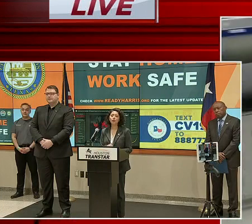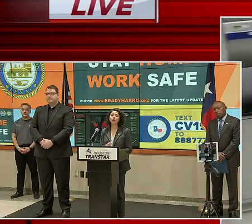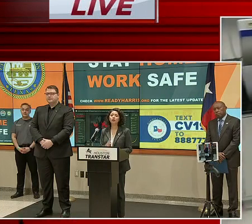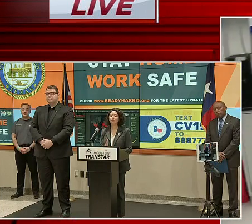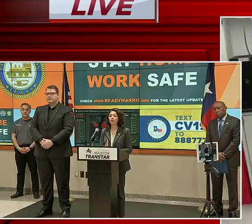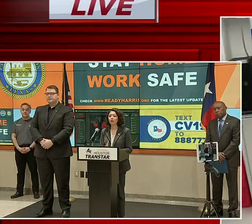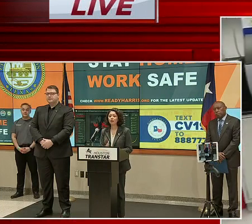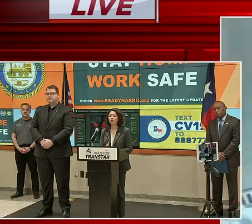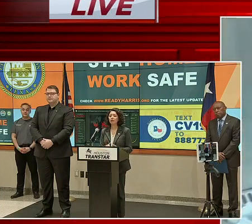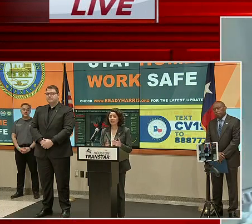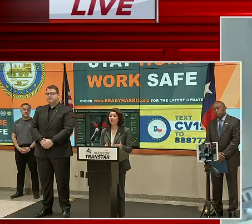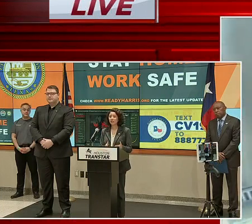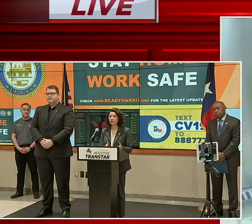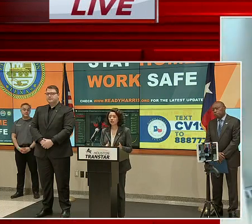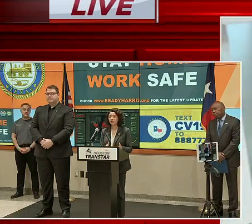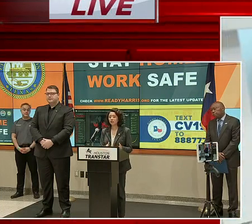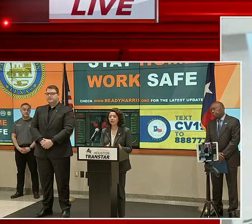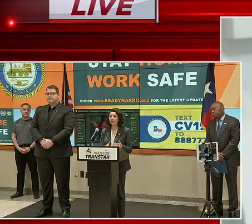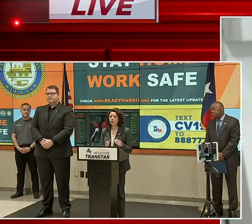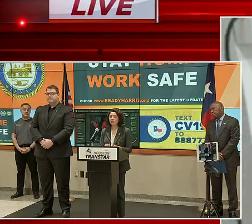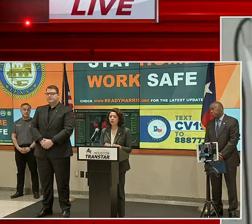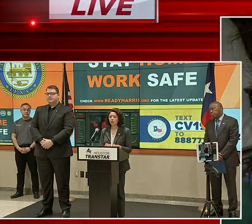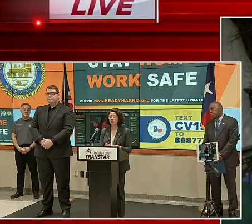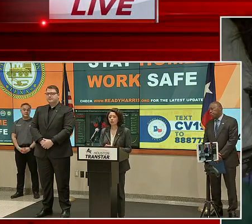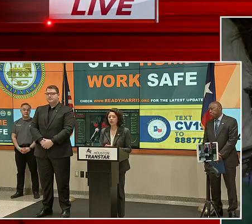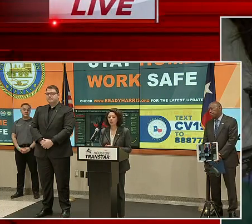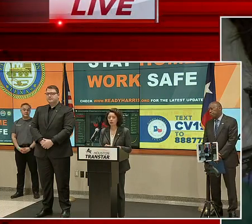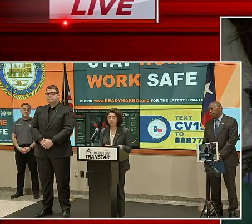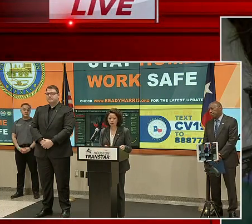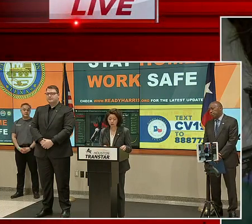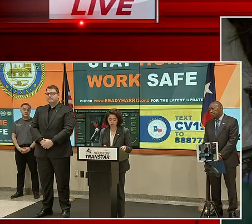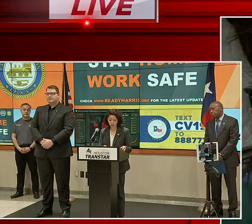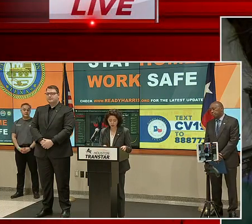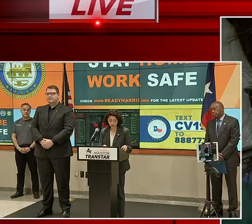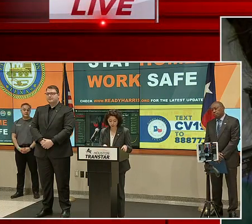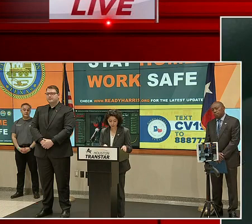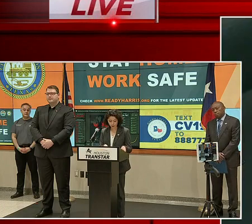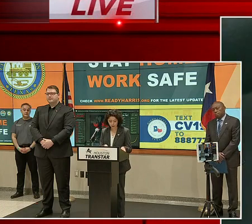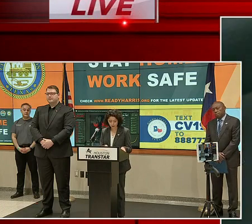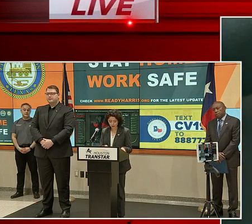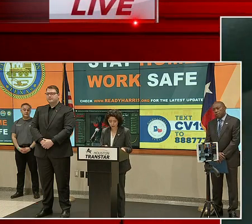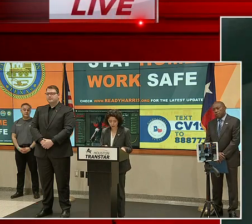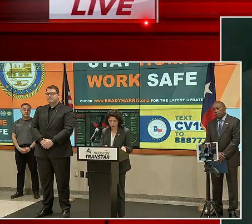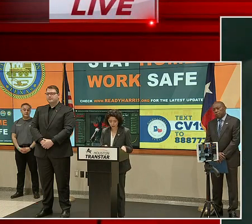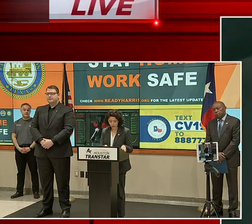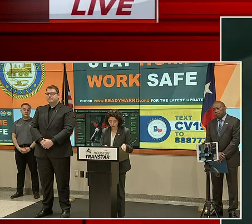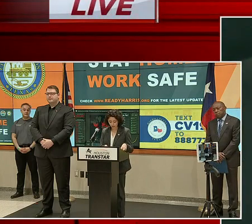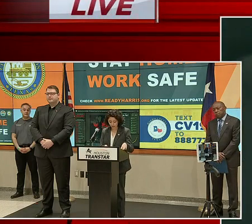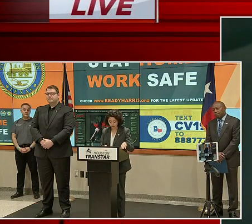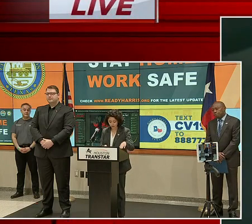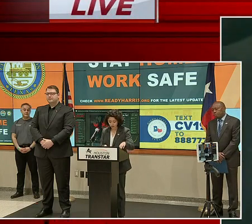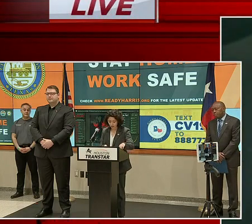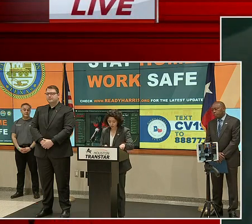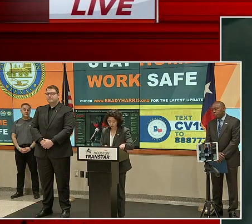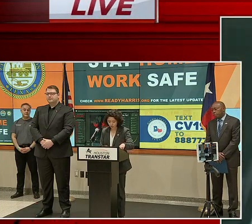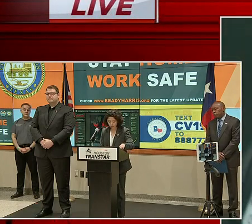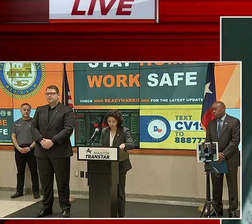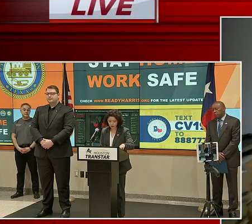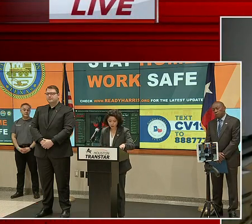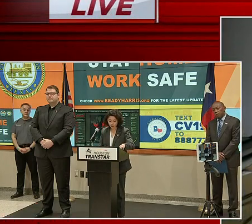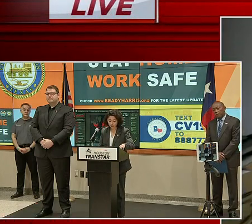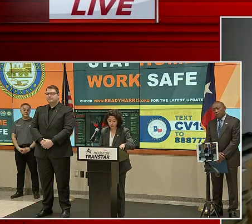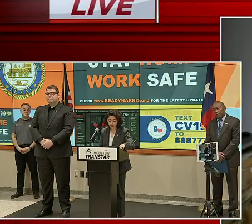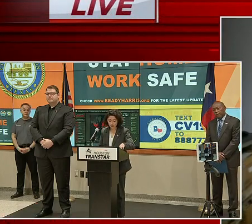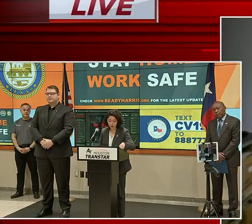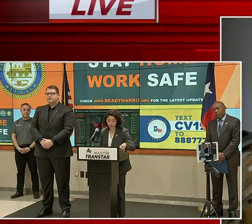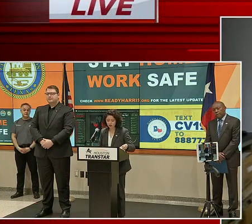on beaches and gathering at parks, they have actually placed very restrictive orders in place there in California. That includes